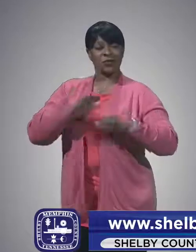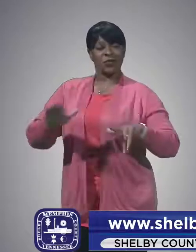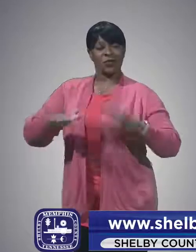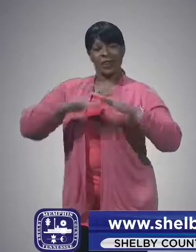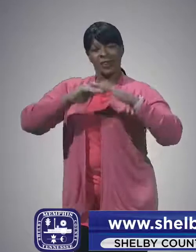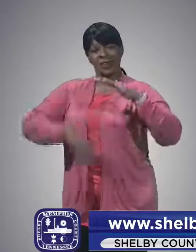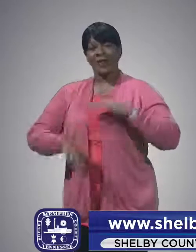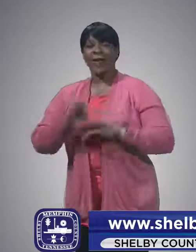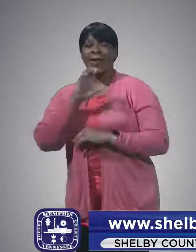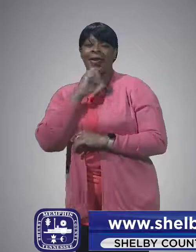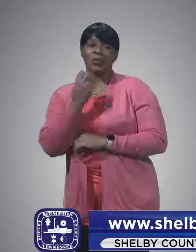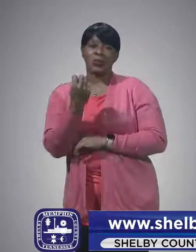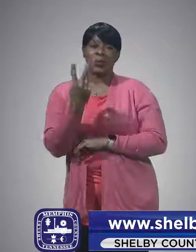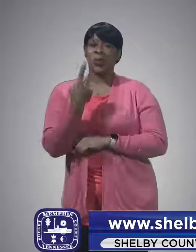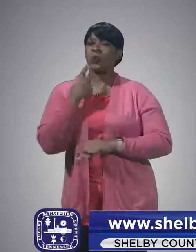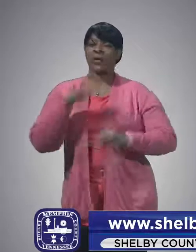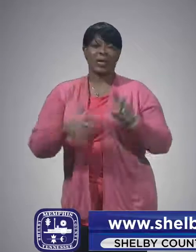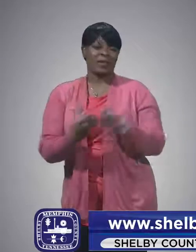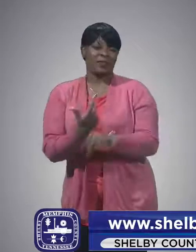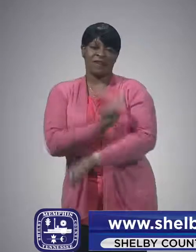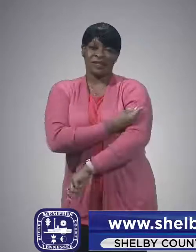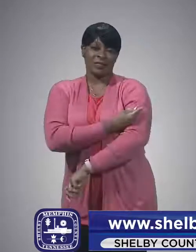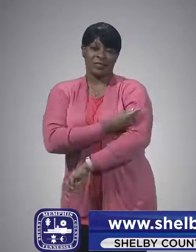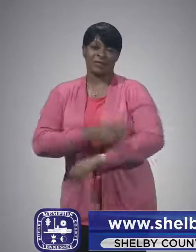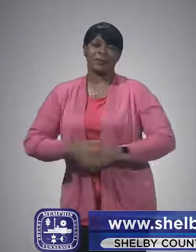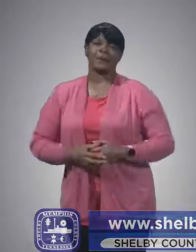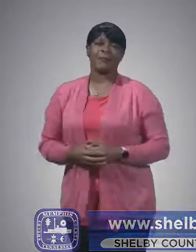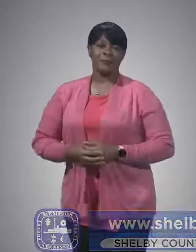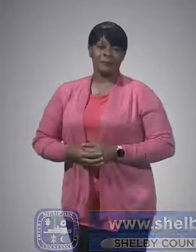under the age of 12 who cannot get vaccinated.